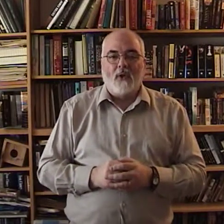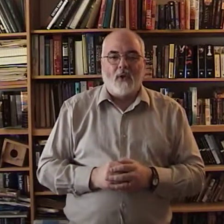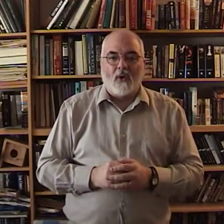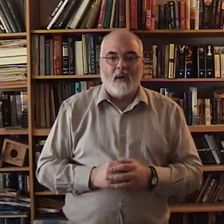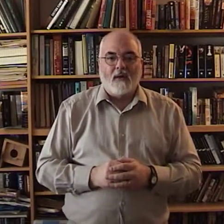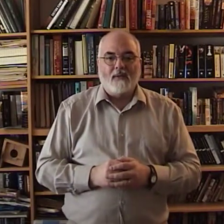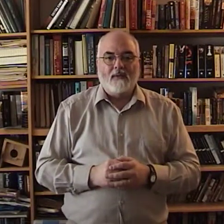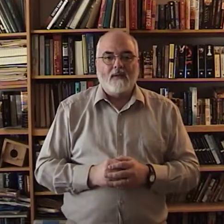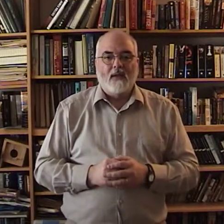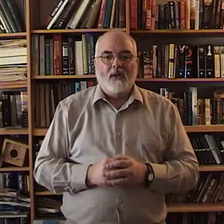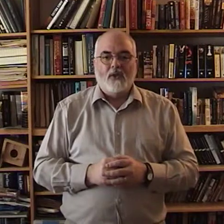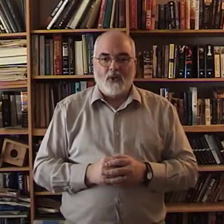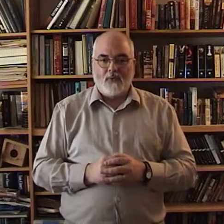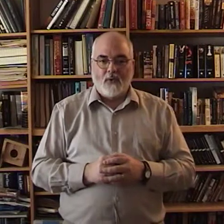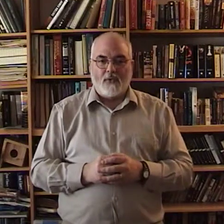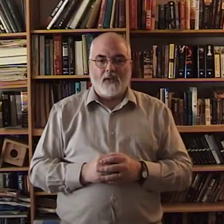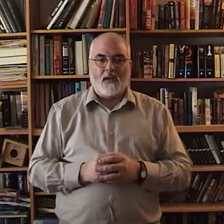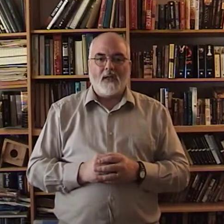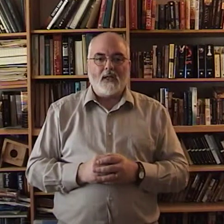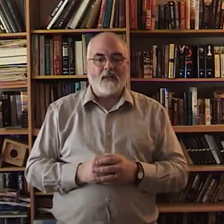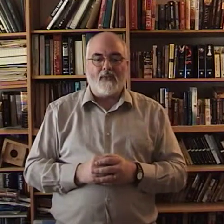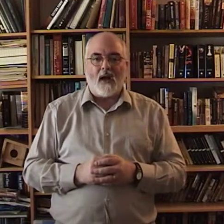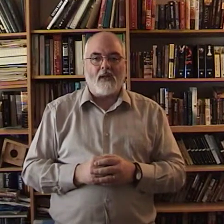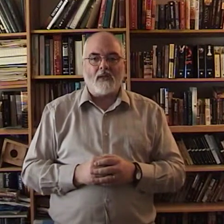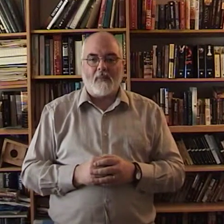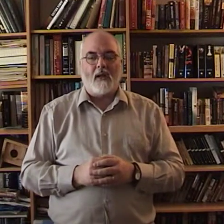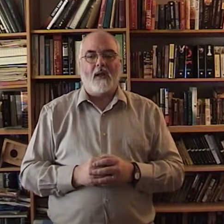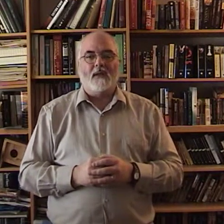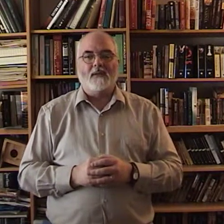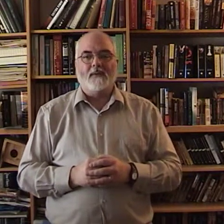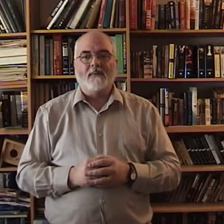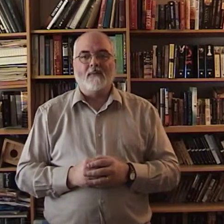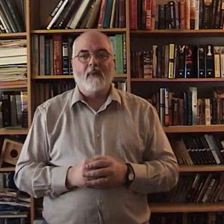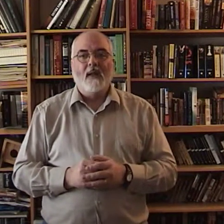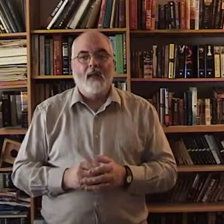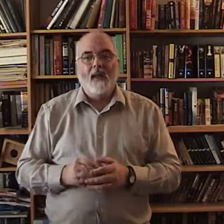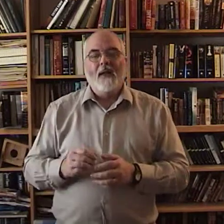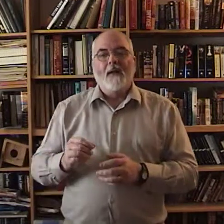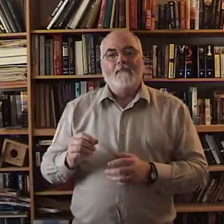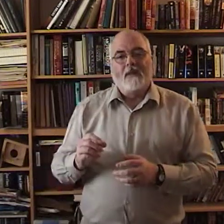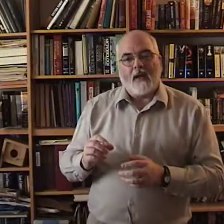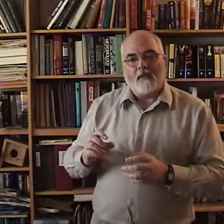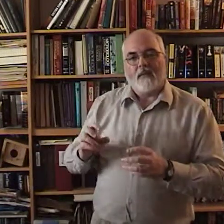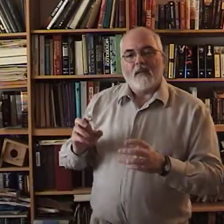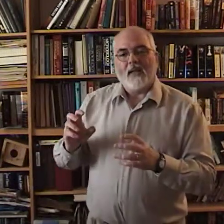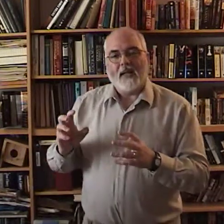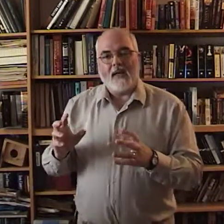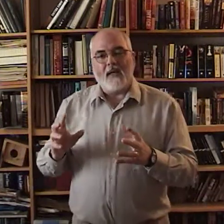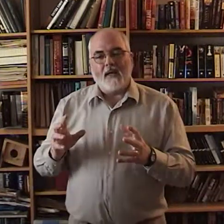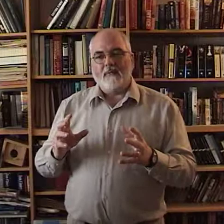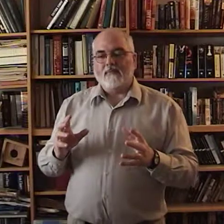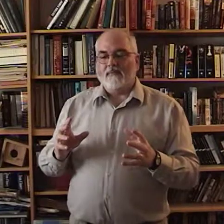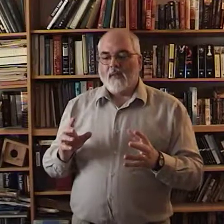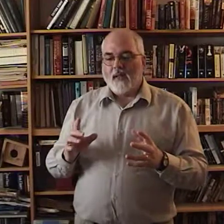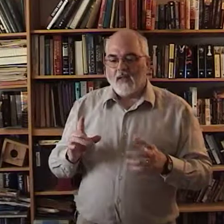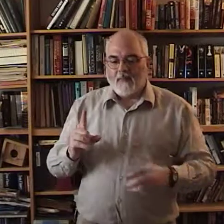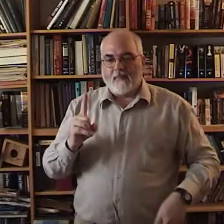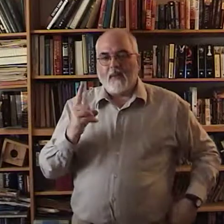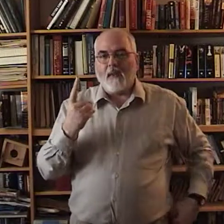glory to fulfill his Father's plan. Now, he,